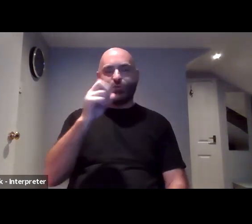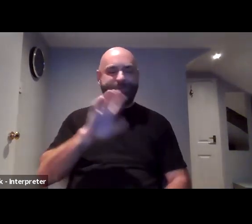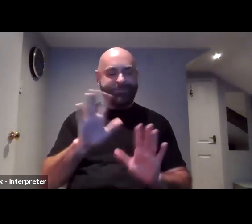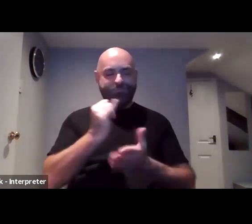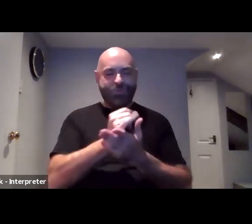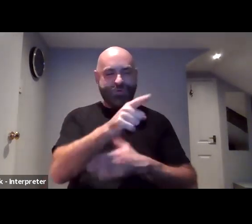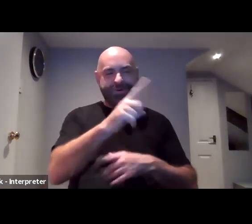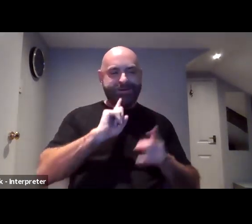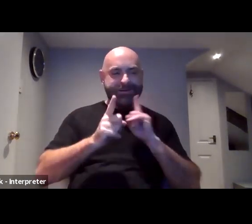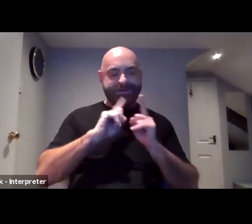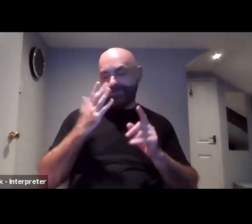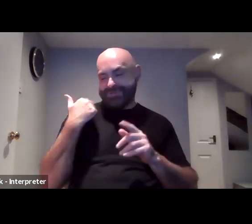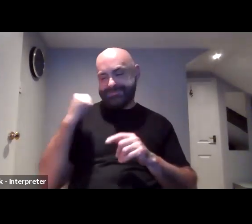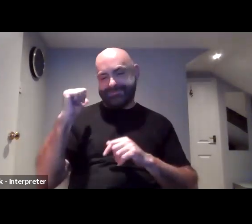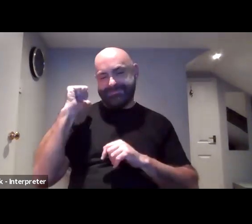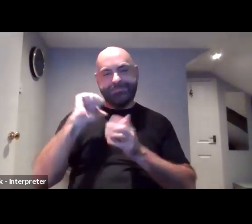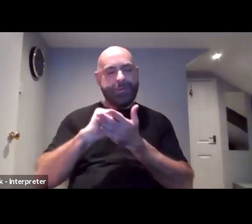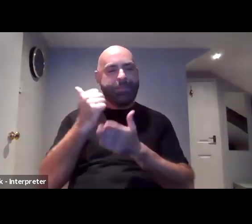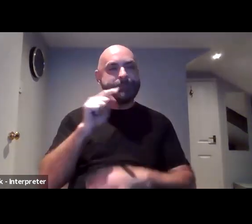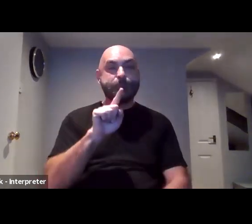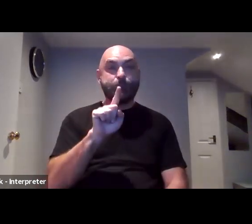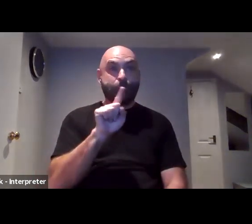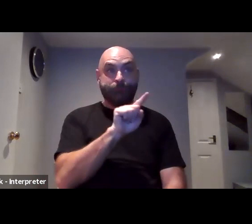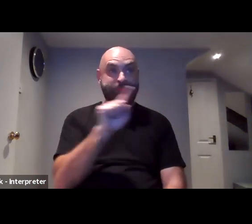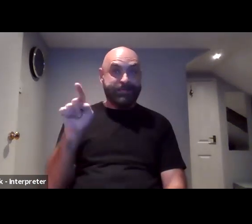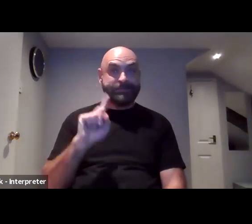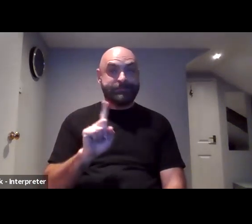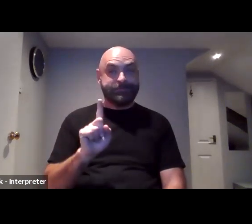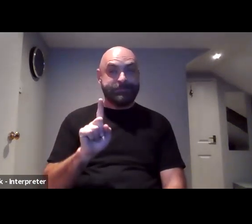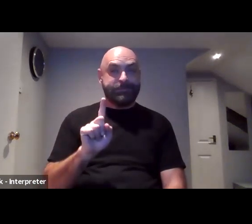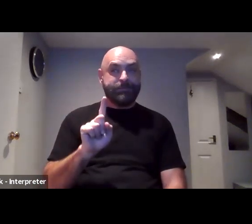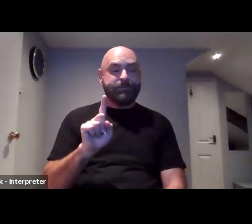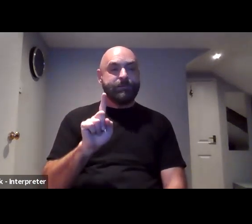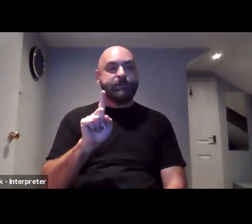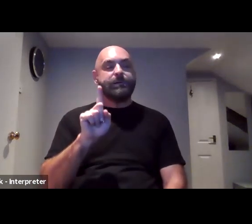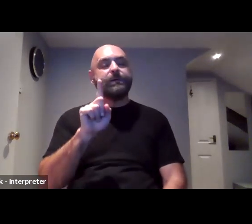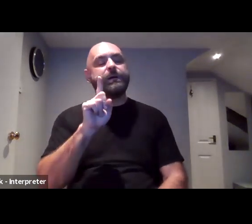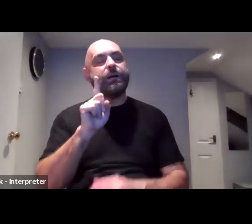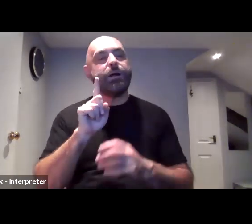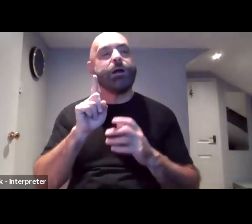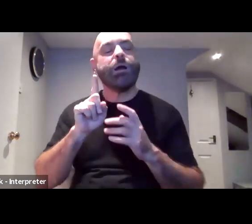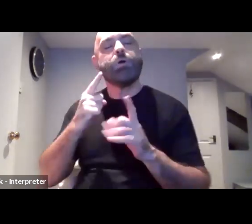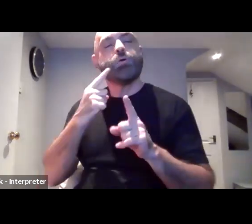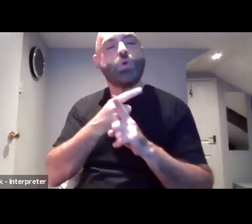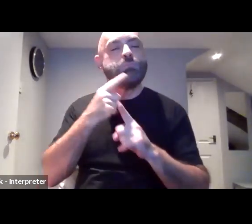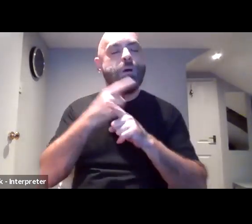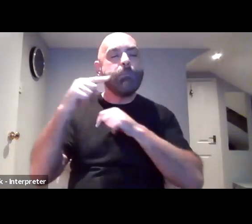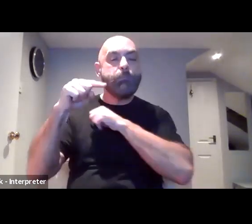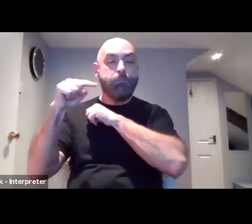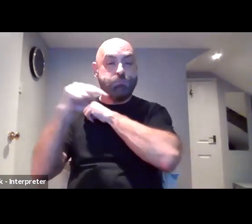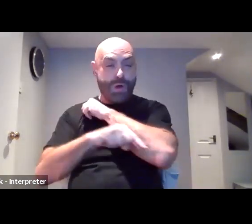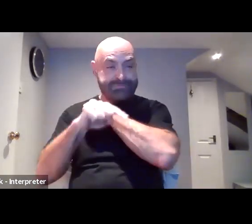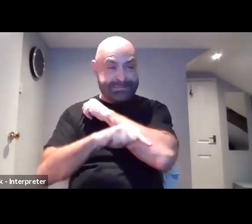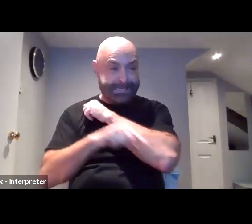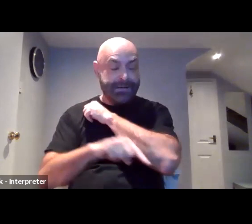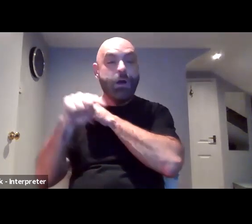recently. And it's looking at poverty, where